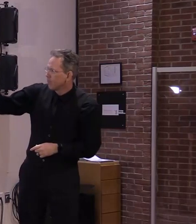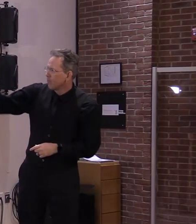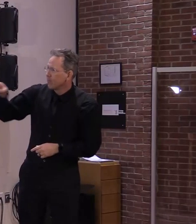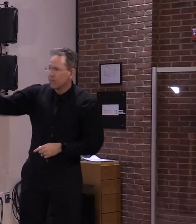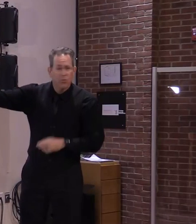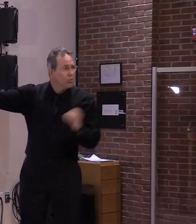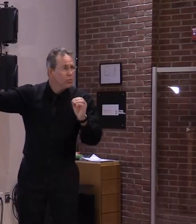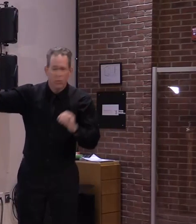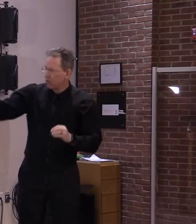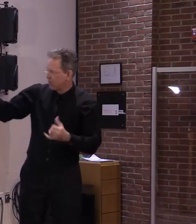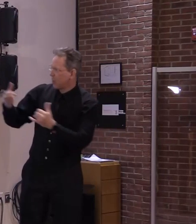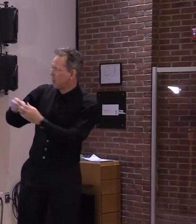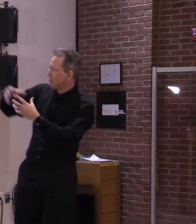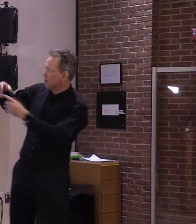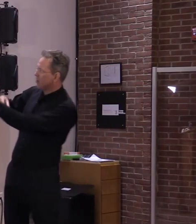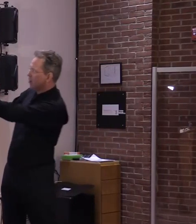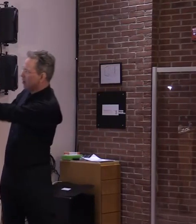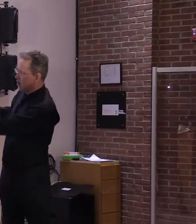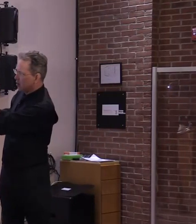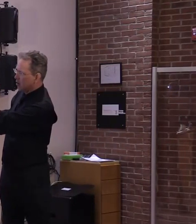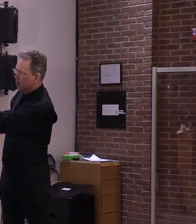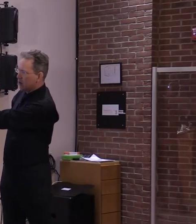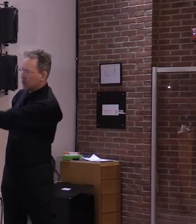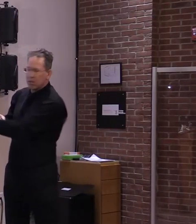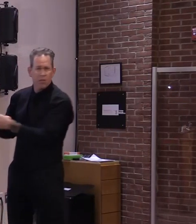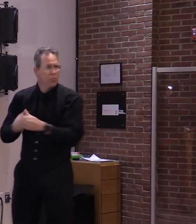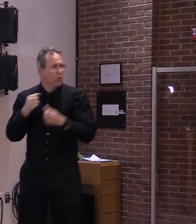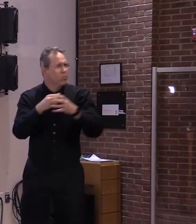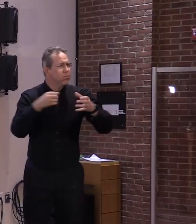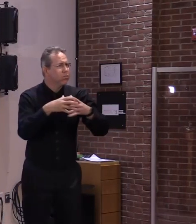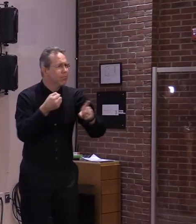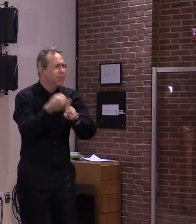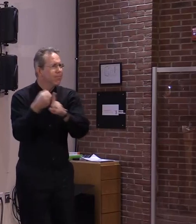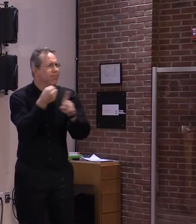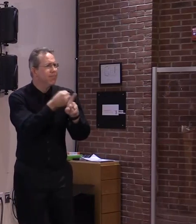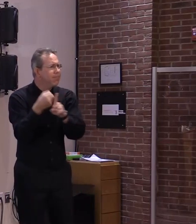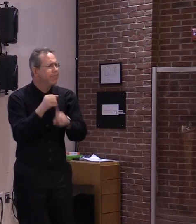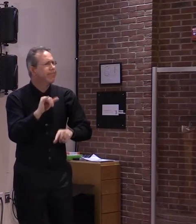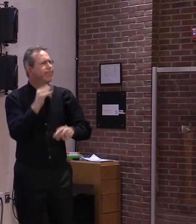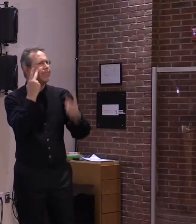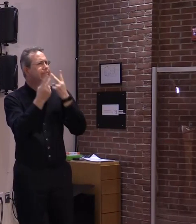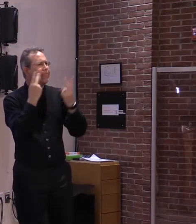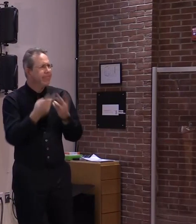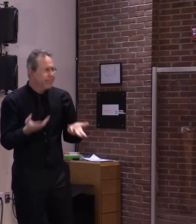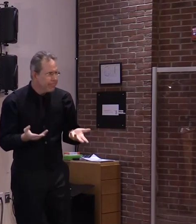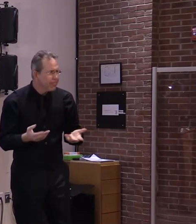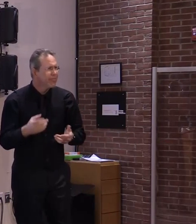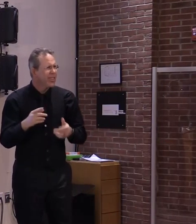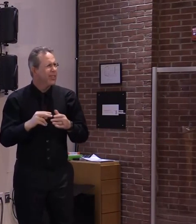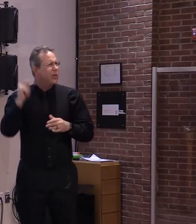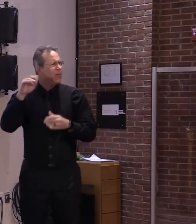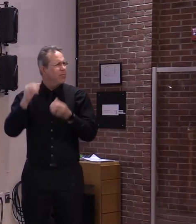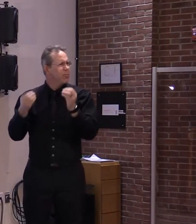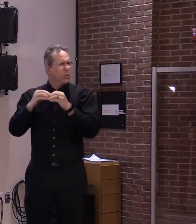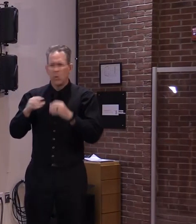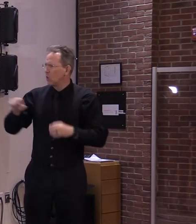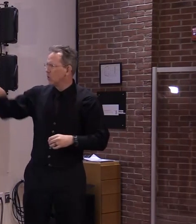areas of the state. You can see that the case counts remain elevated in the more northern counties of Vermont as well as